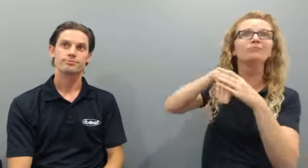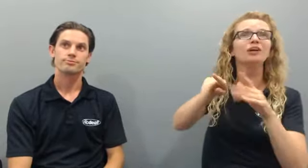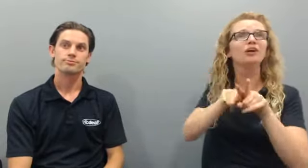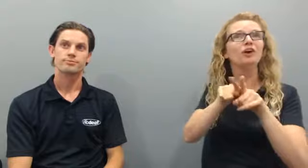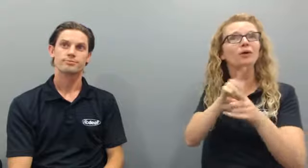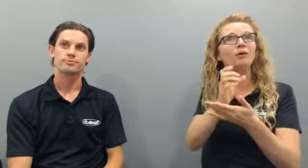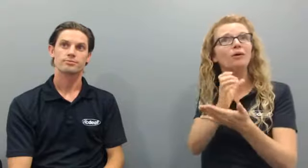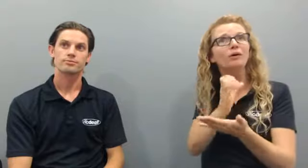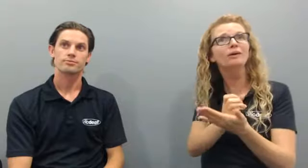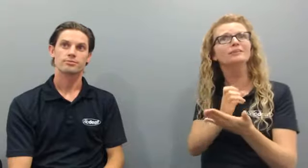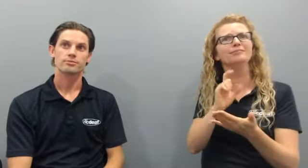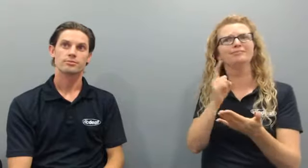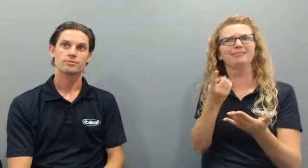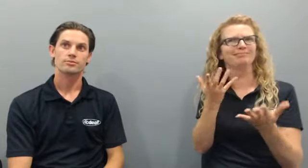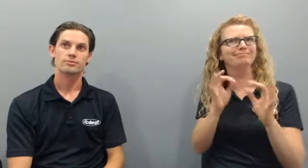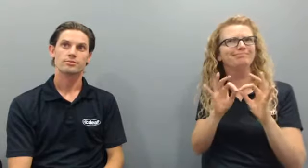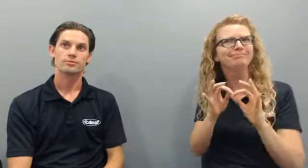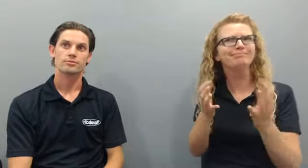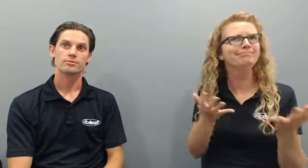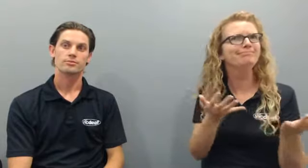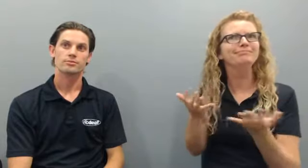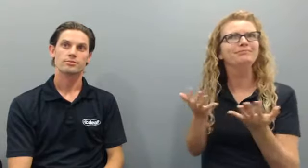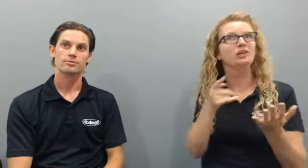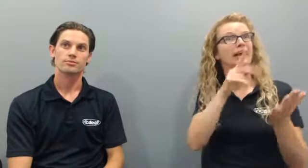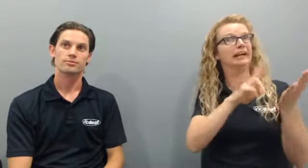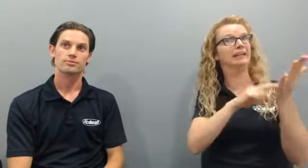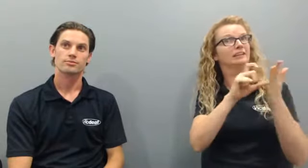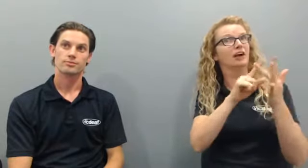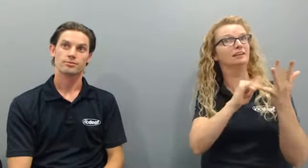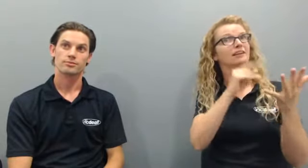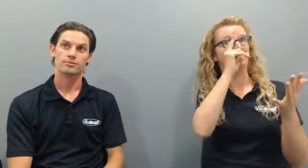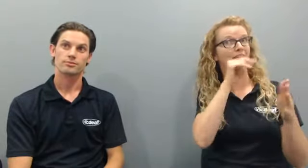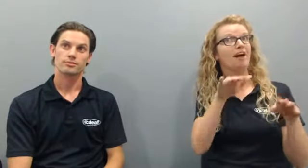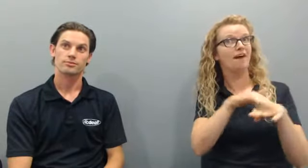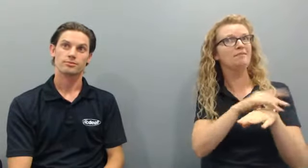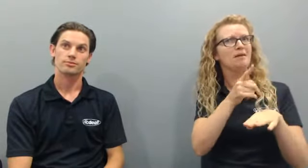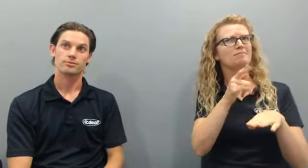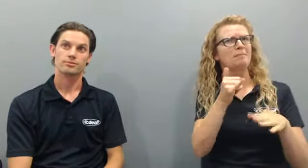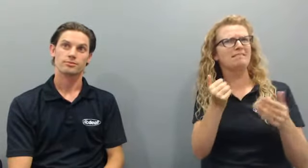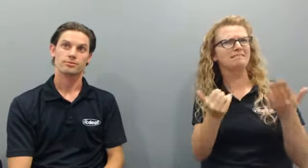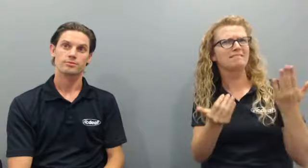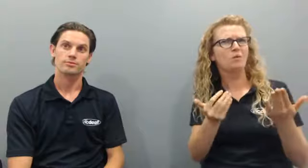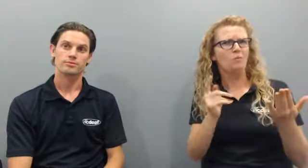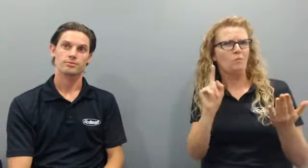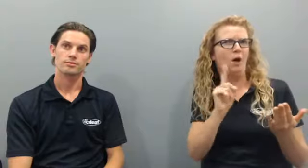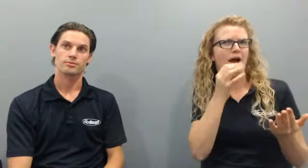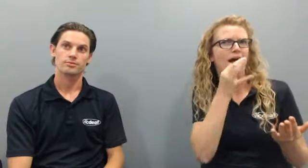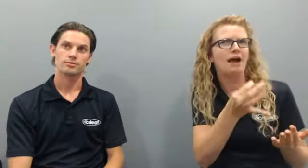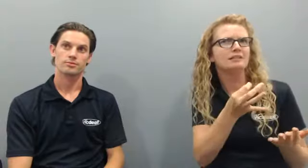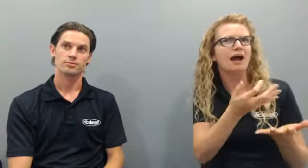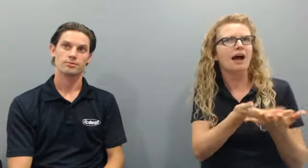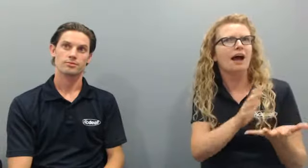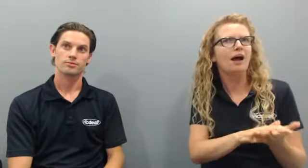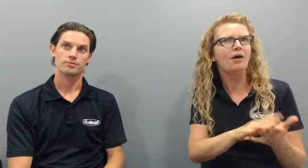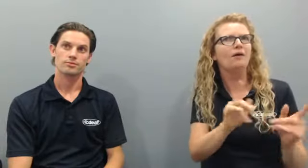you want to go to a family gathering or you want to go to a community course and you haven't been able to access interpreters. The NDIA may